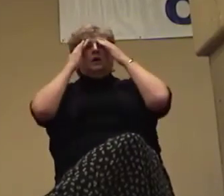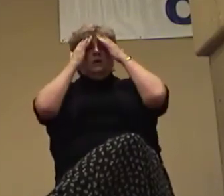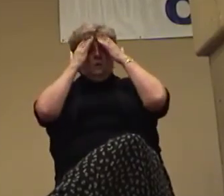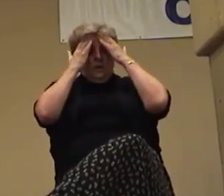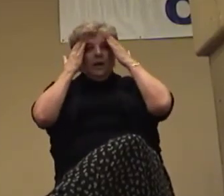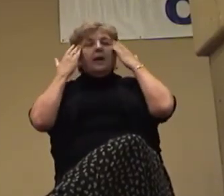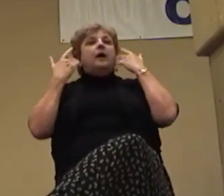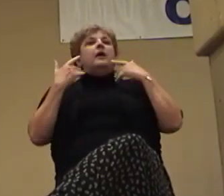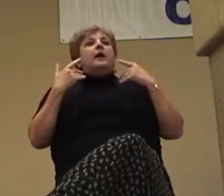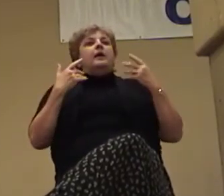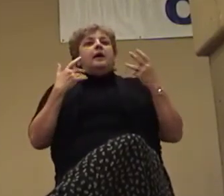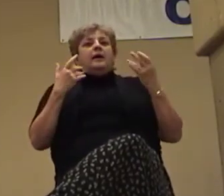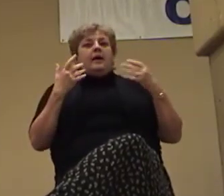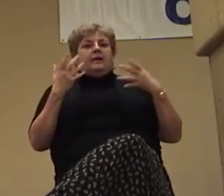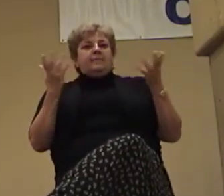by myself. Don't try that. You know what I